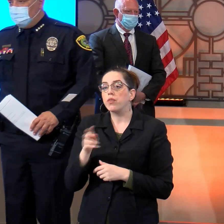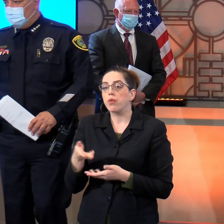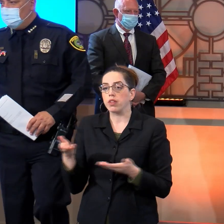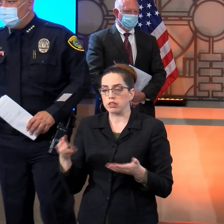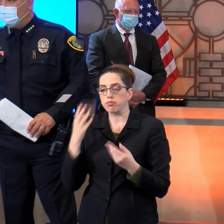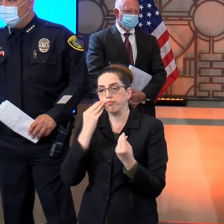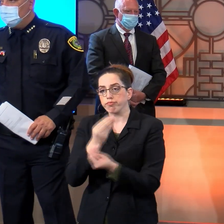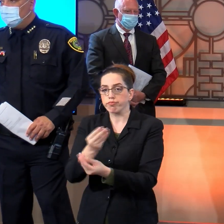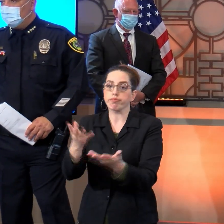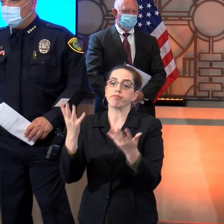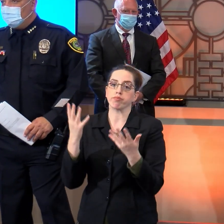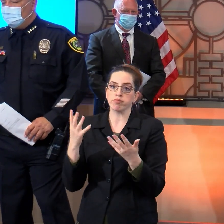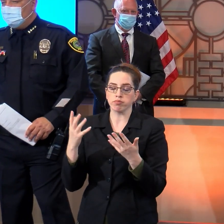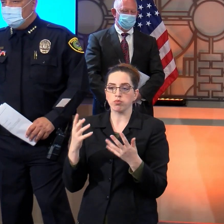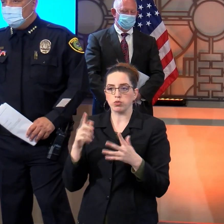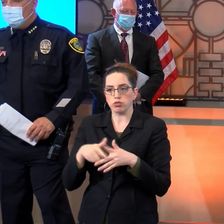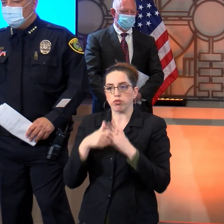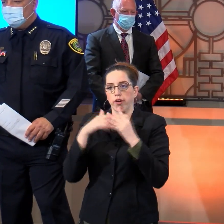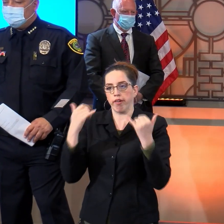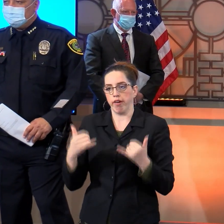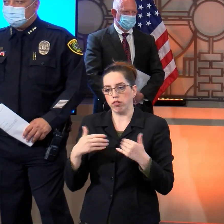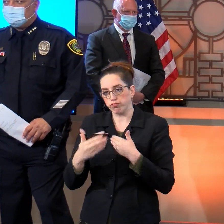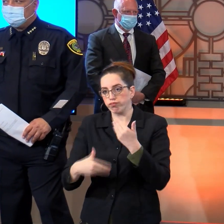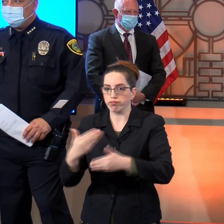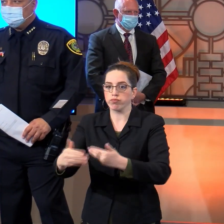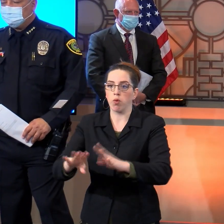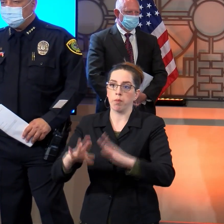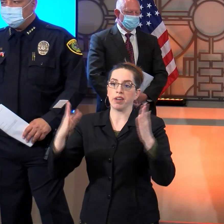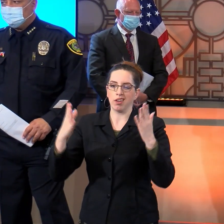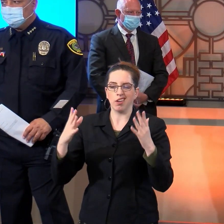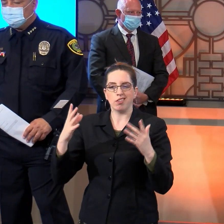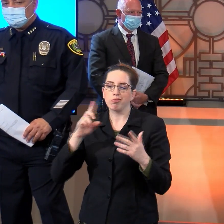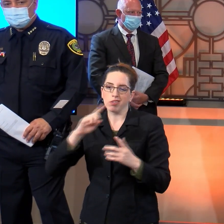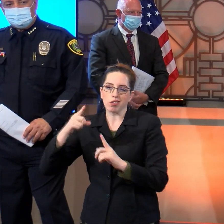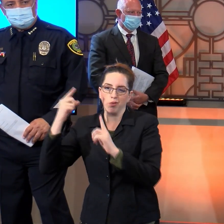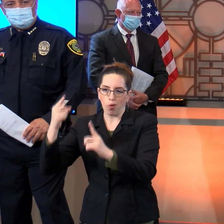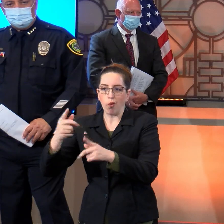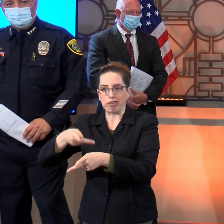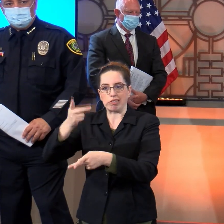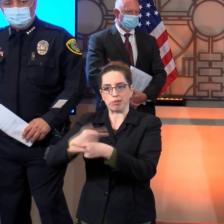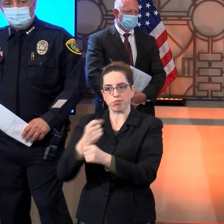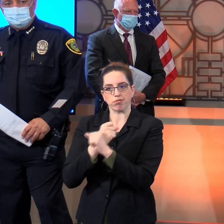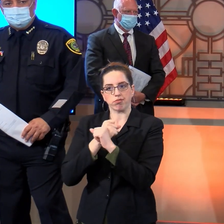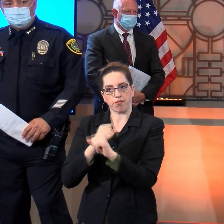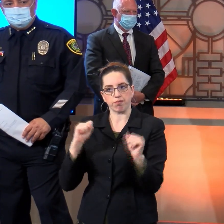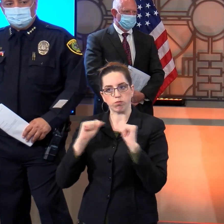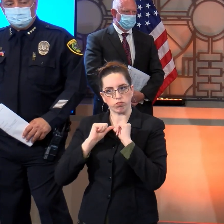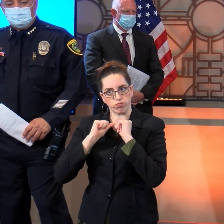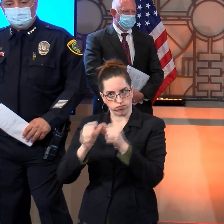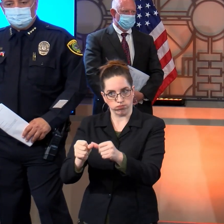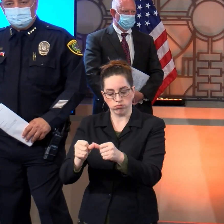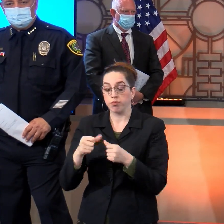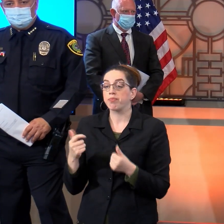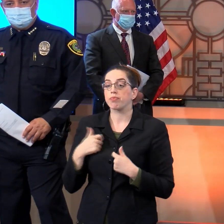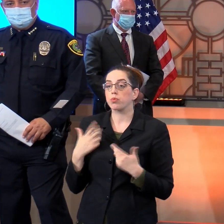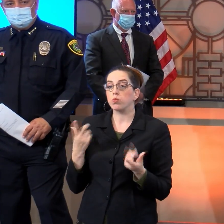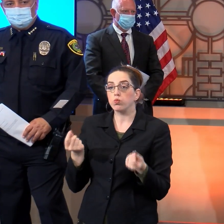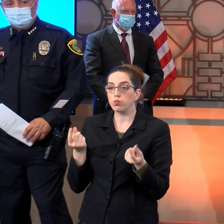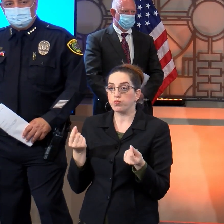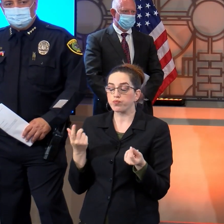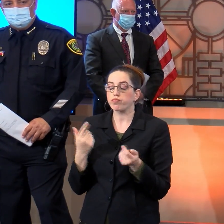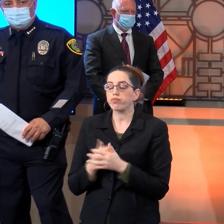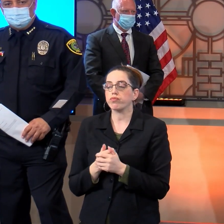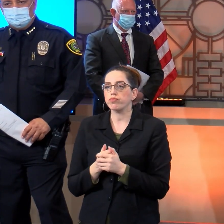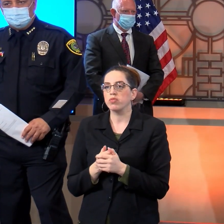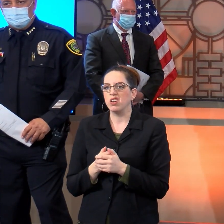wanted to share as we start to reopen here, with the main goal, of course, being to keep everybody safe. What I wanted to do is just focus